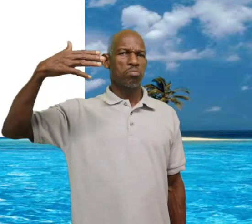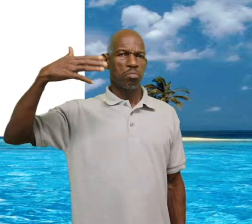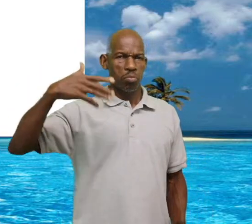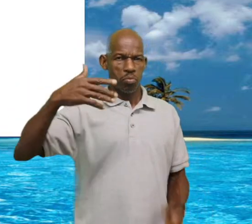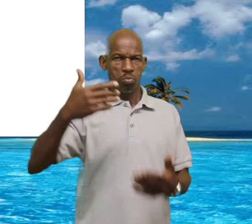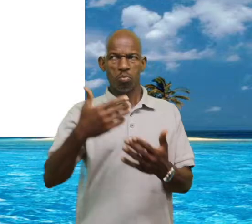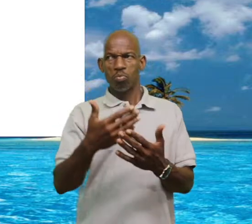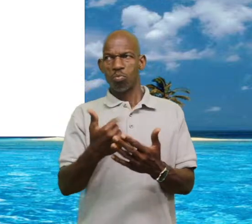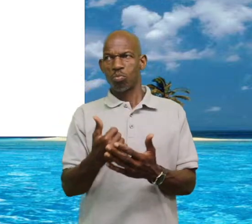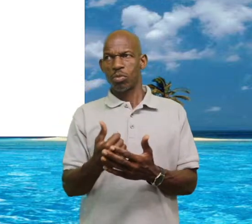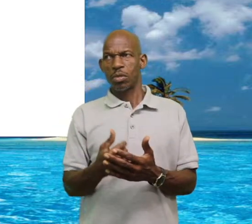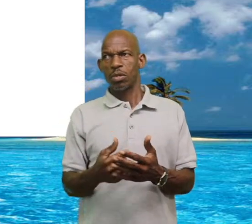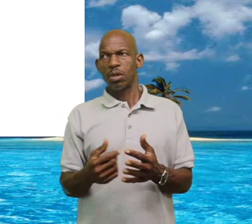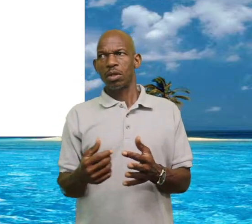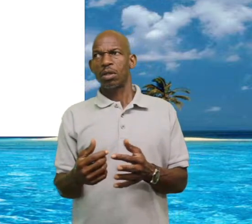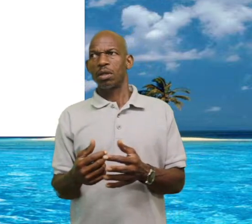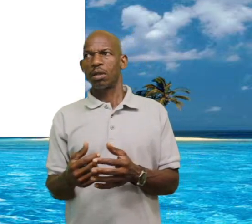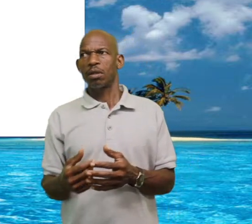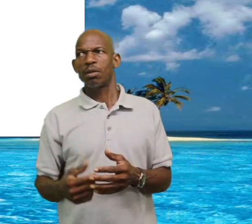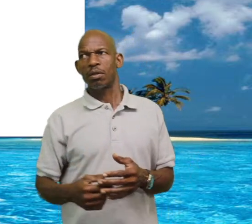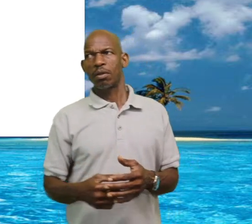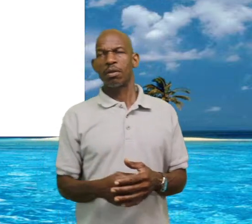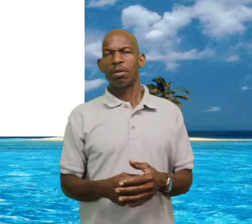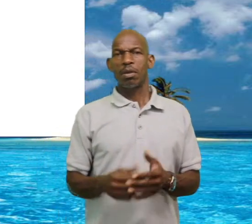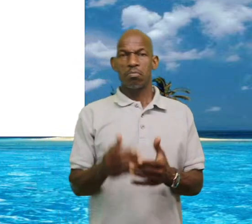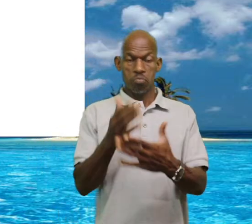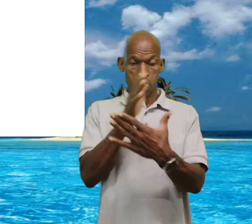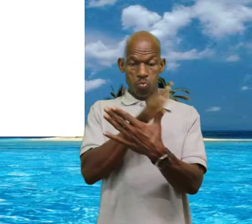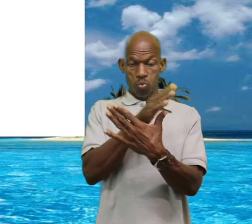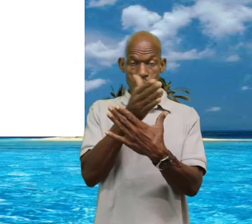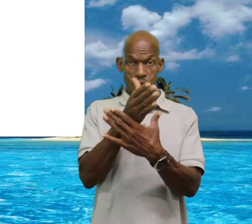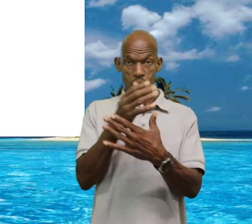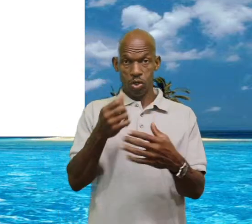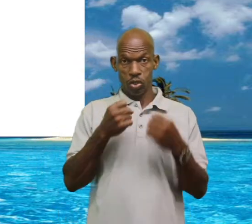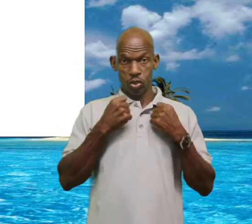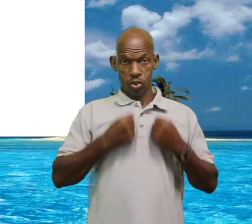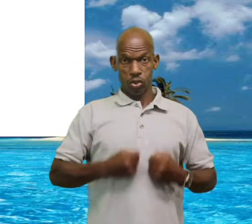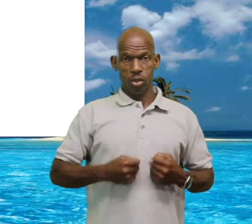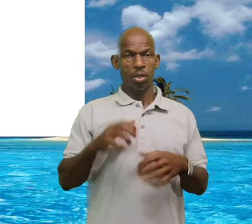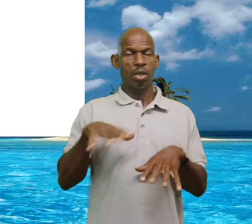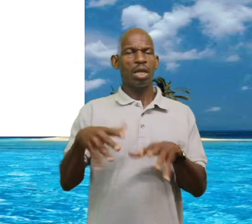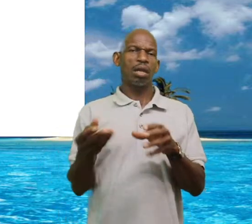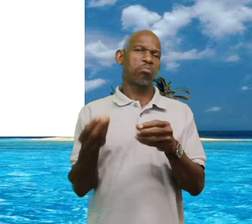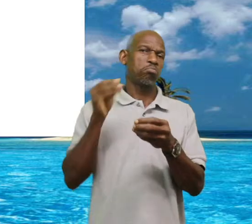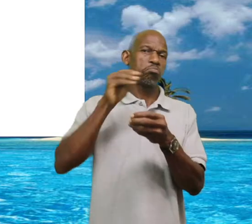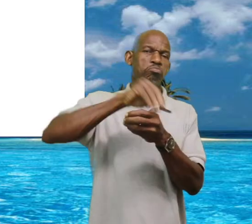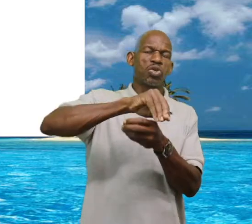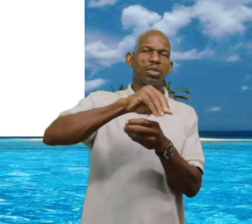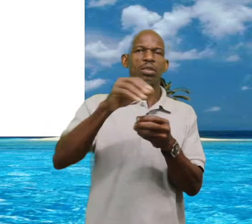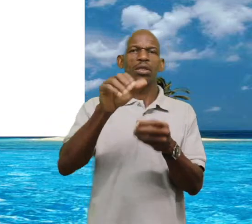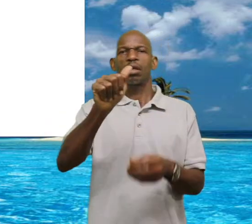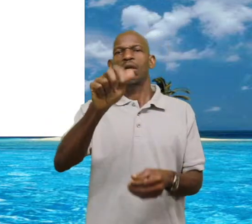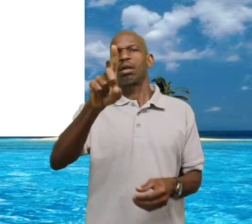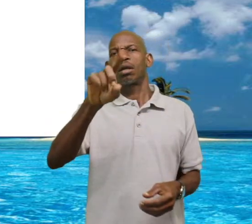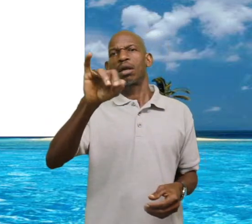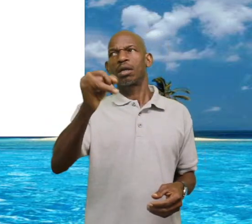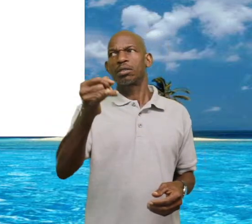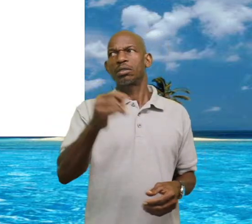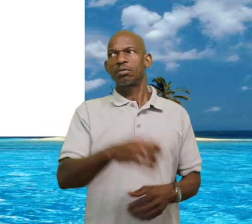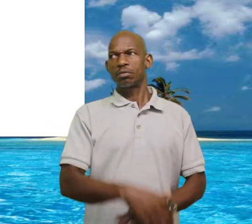in between here, before I write shirt, I can put an adjective there. So I'm putting my full stop at the end. So I